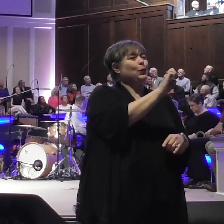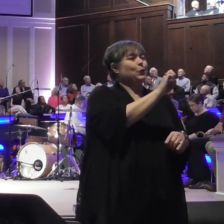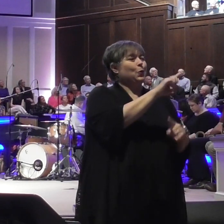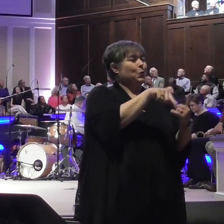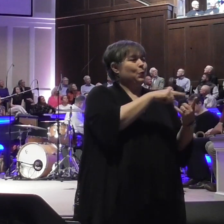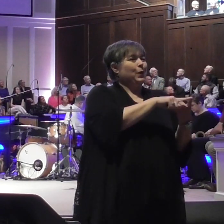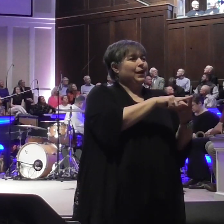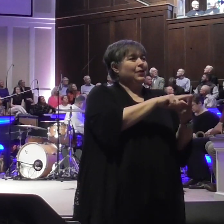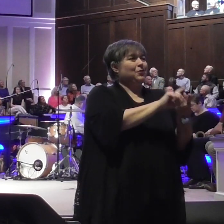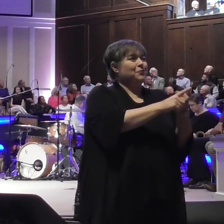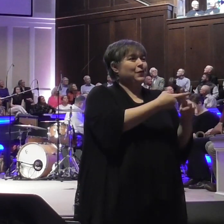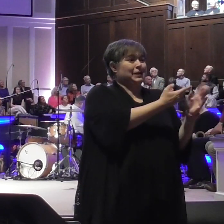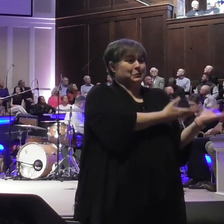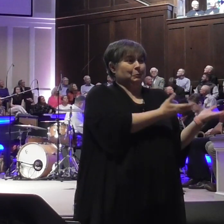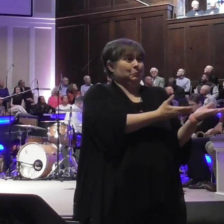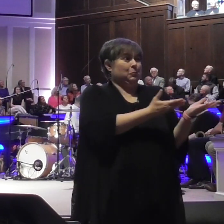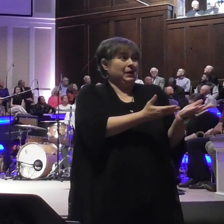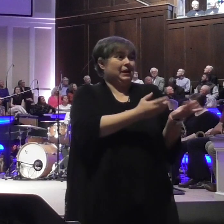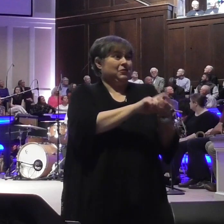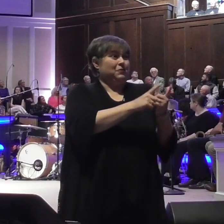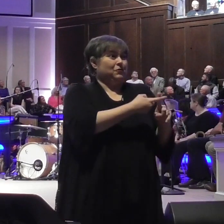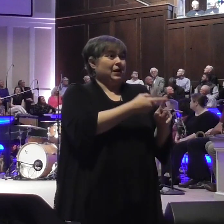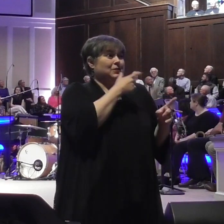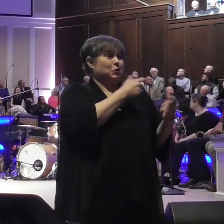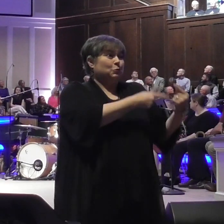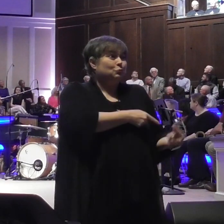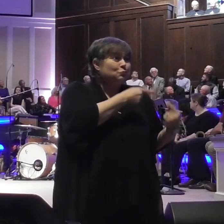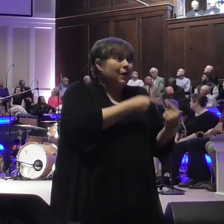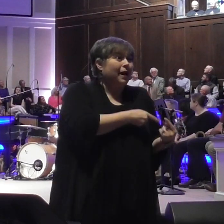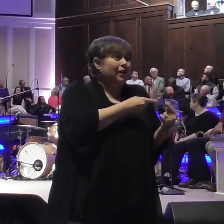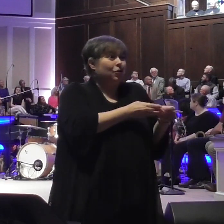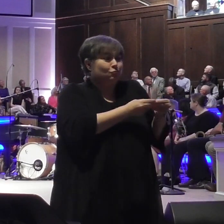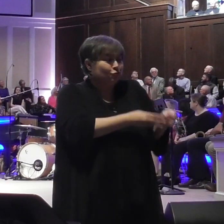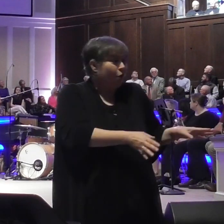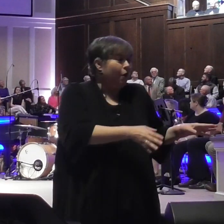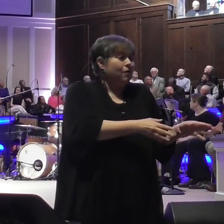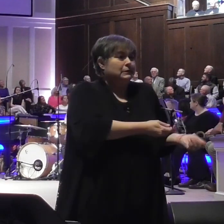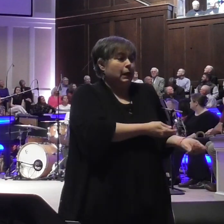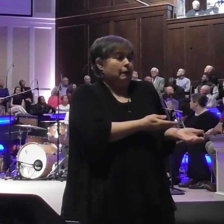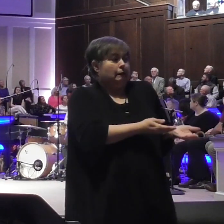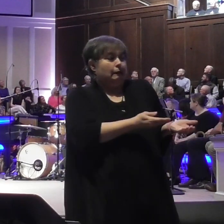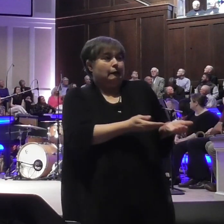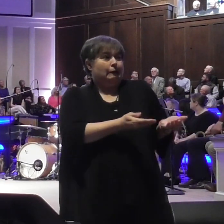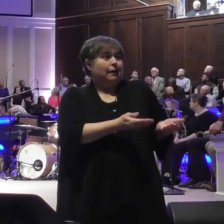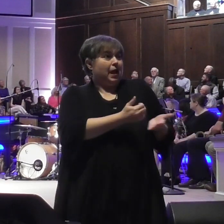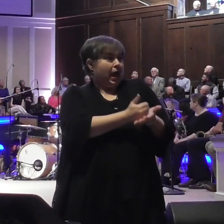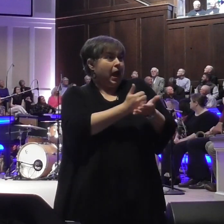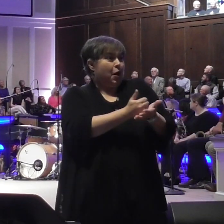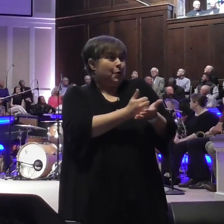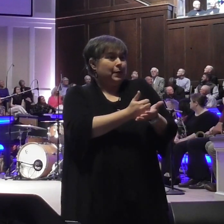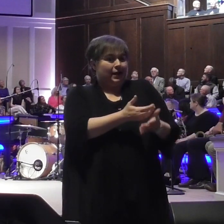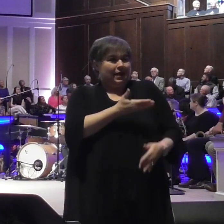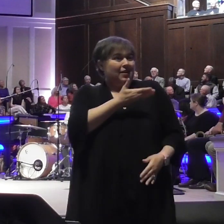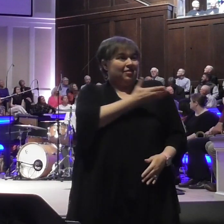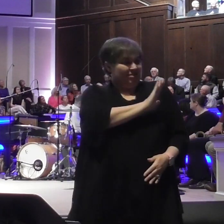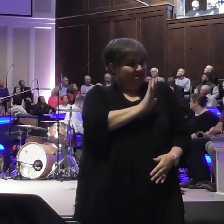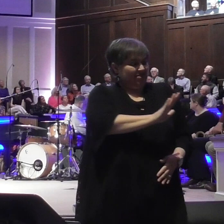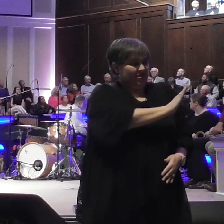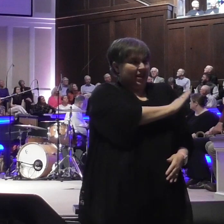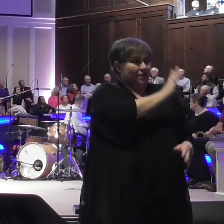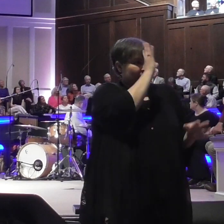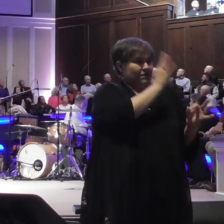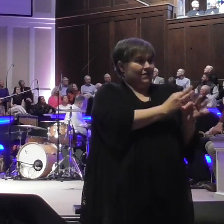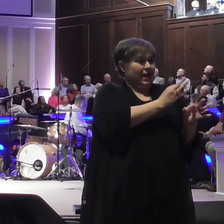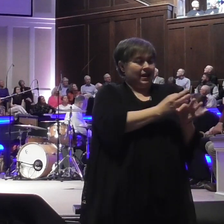bring their friend to Jesus, a friend who's struggling, a friend who's lost his way, who needs help. And it was their faith that brought